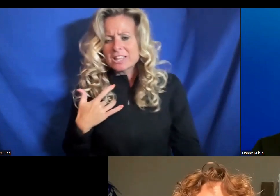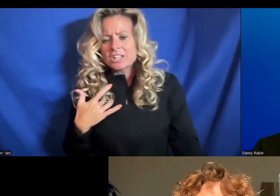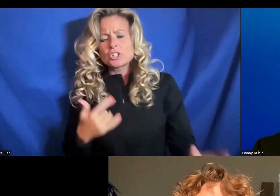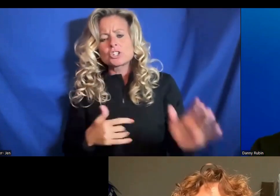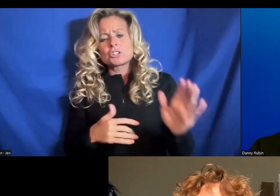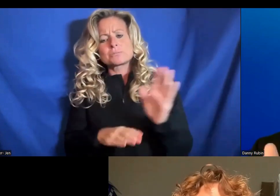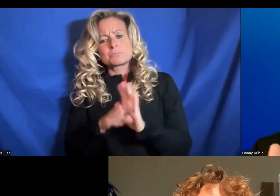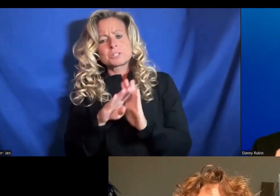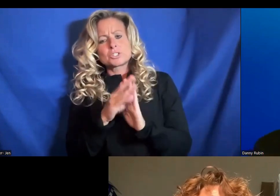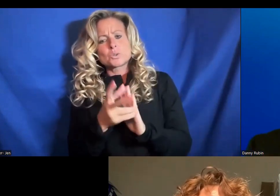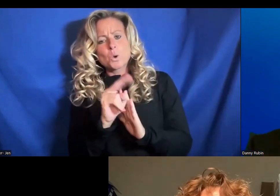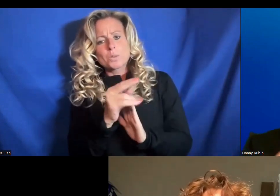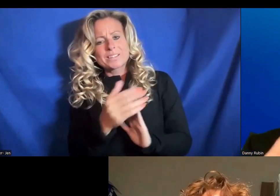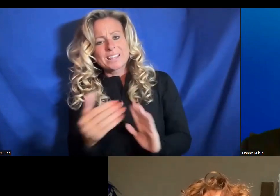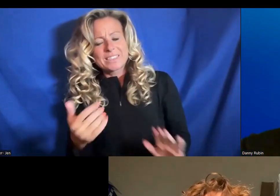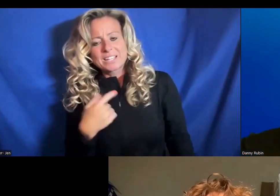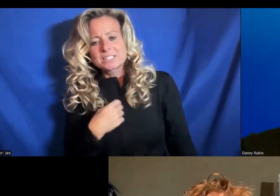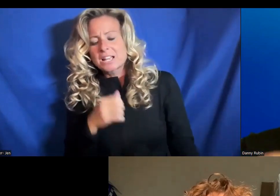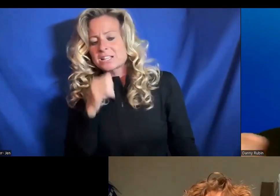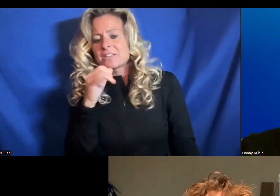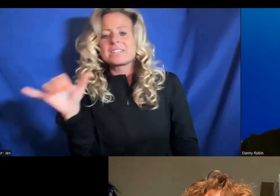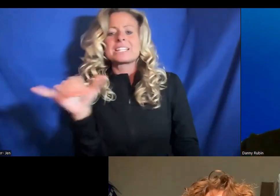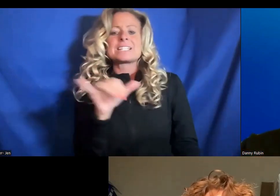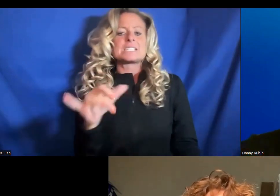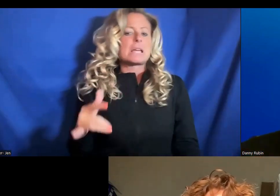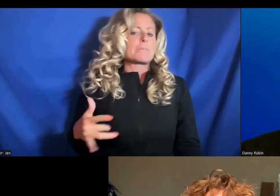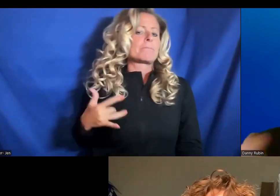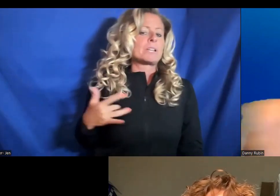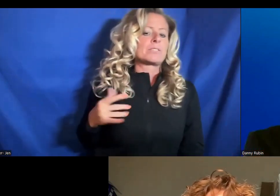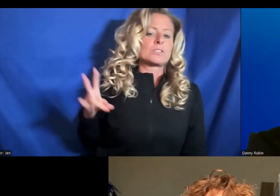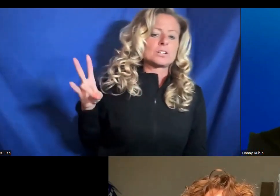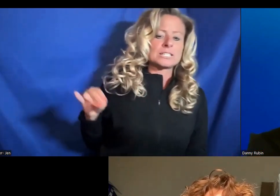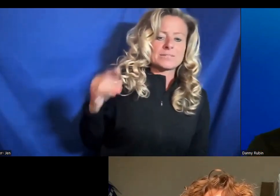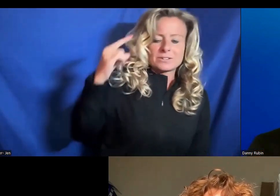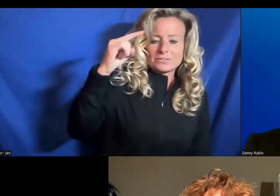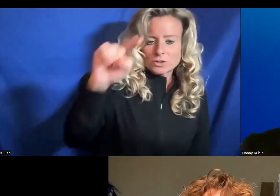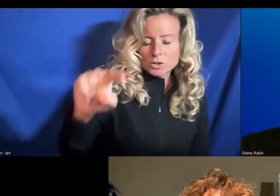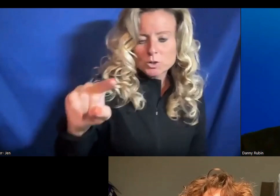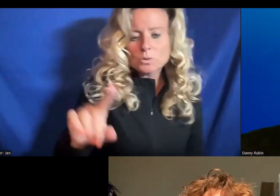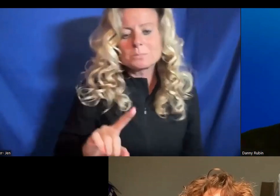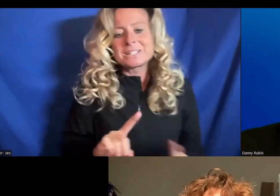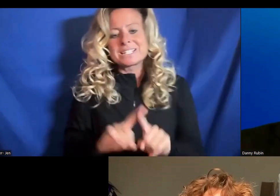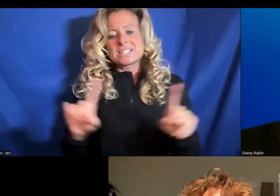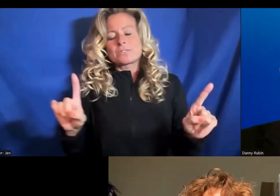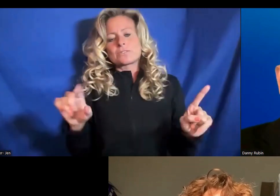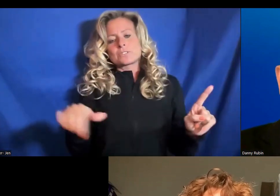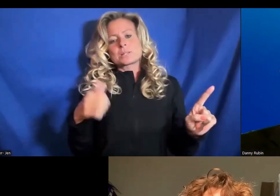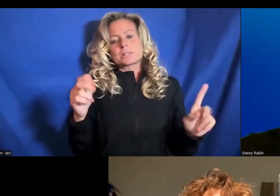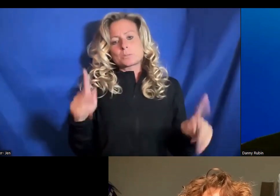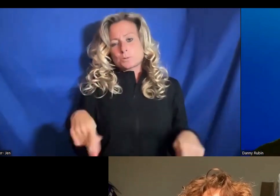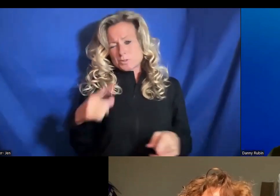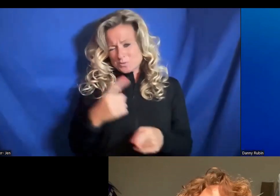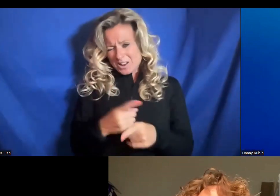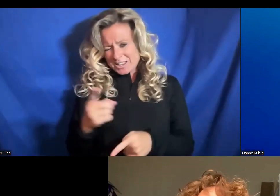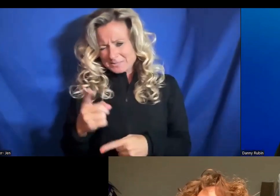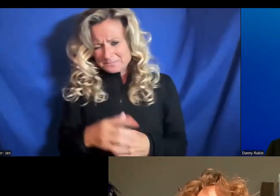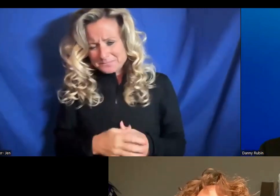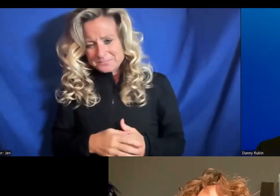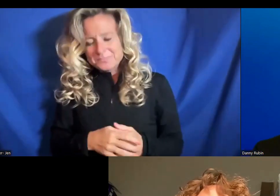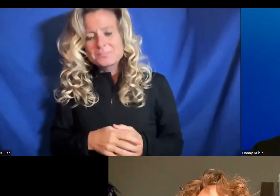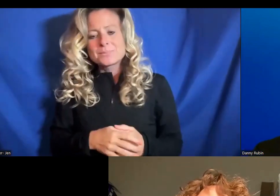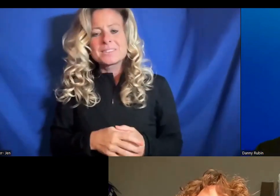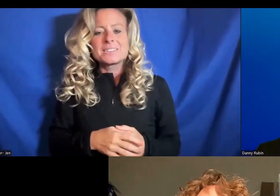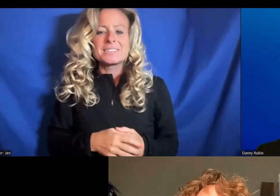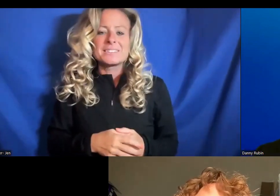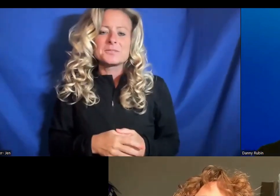thing? So maybe it's not doesn't have the same ring to it. 70 for you might be different from 70 for somebody else. Is that right?